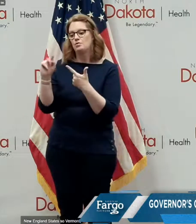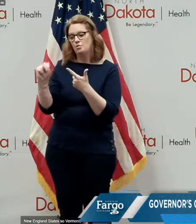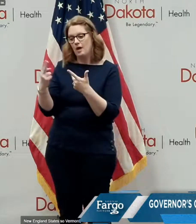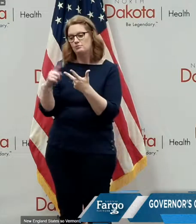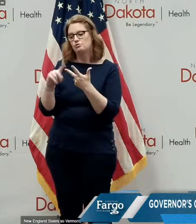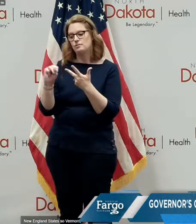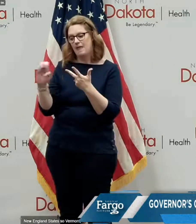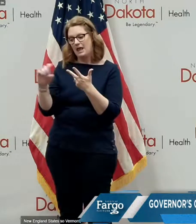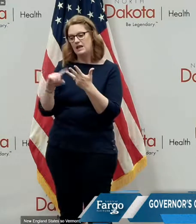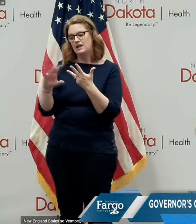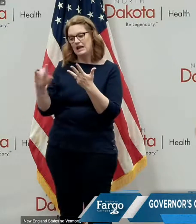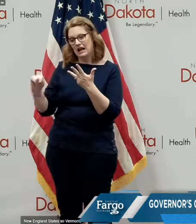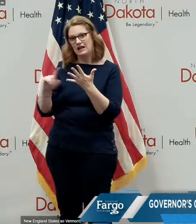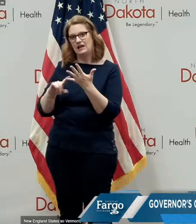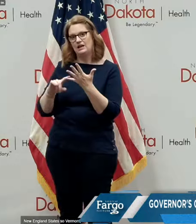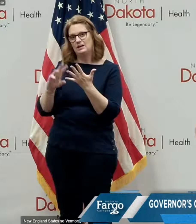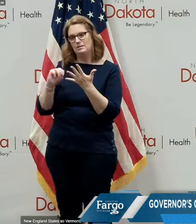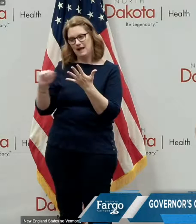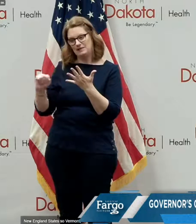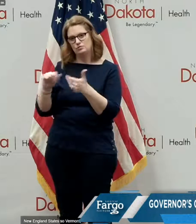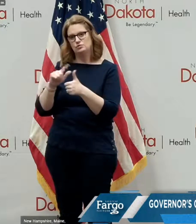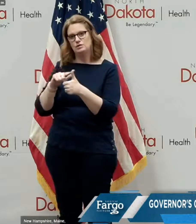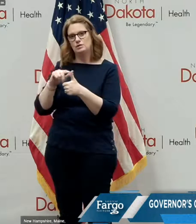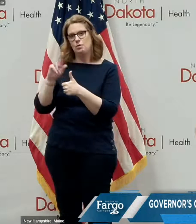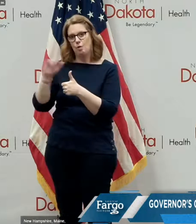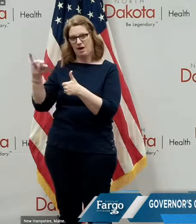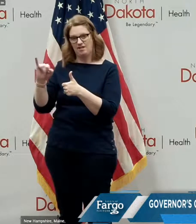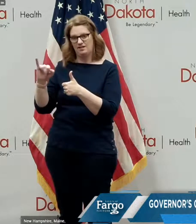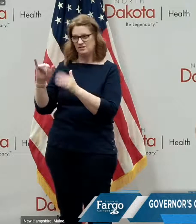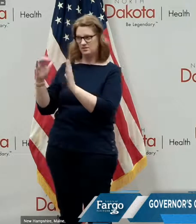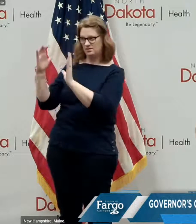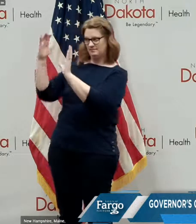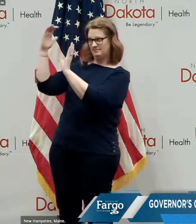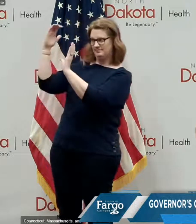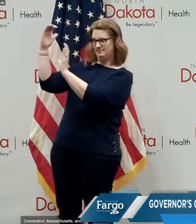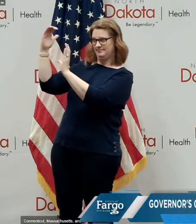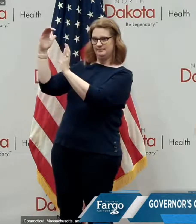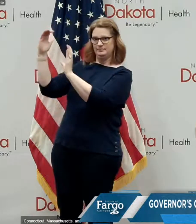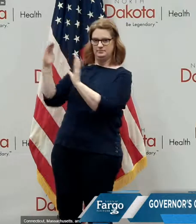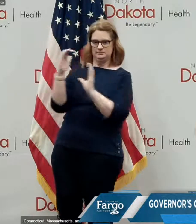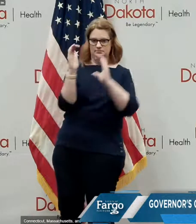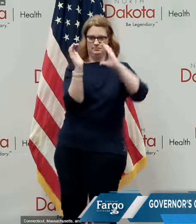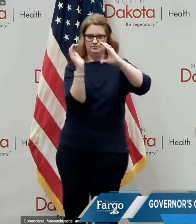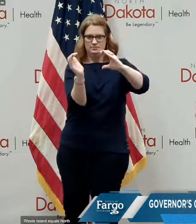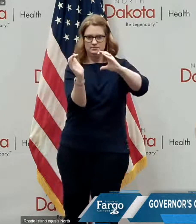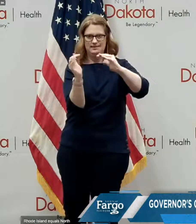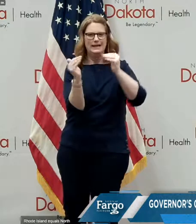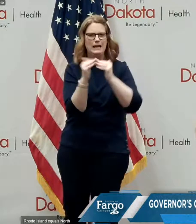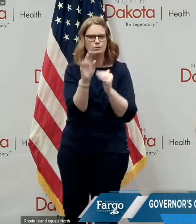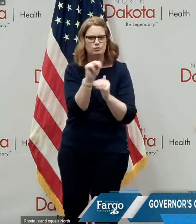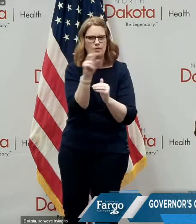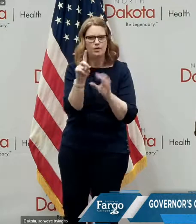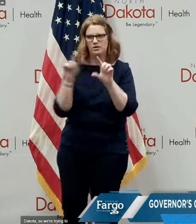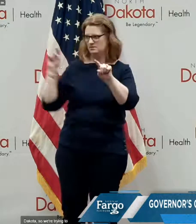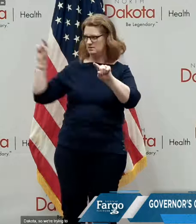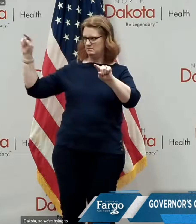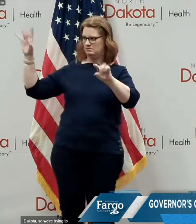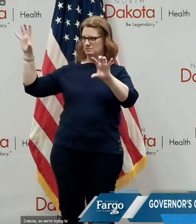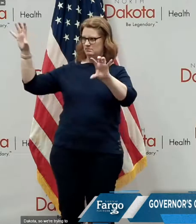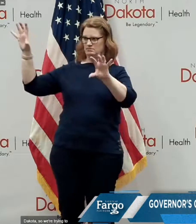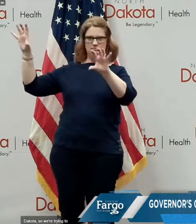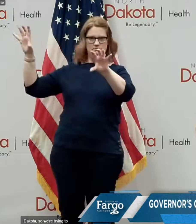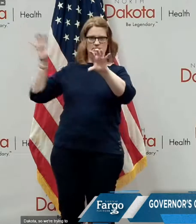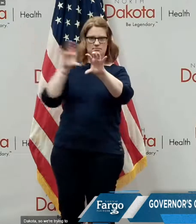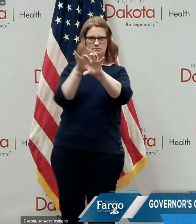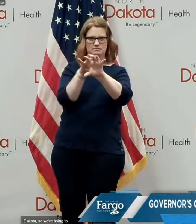Maine, Connecticut, Massachusetts, and Rhode Island equals North Dakota. So we're trying to deploy, testing